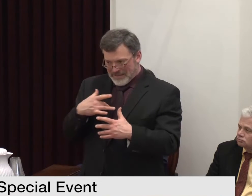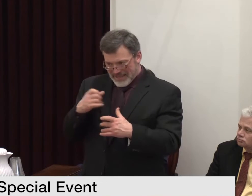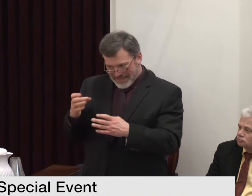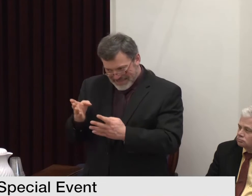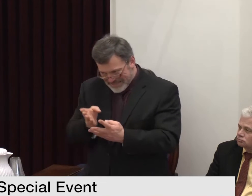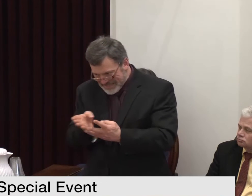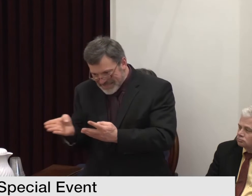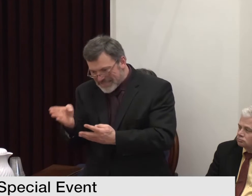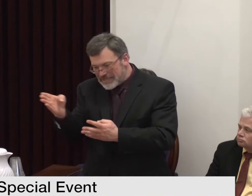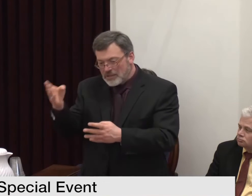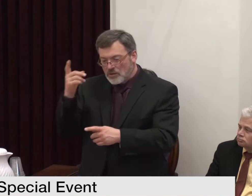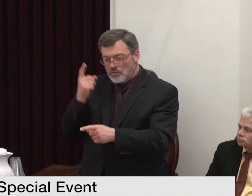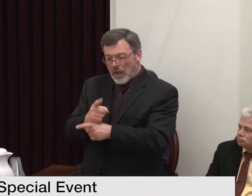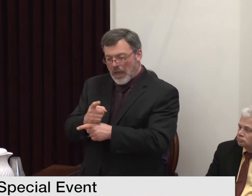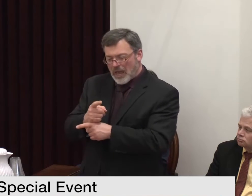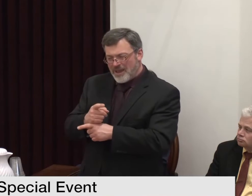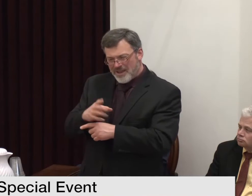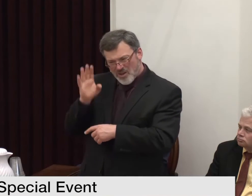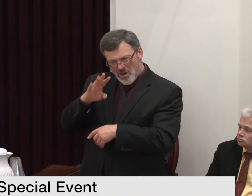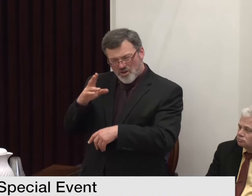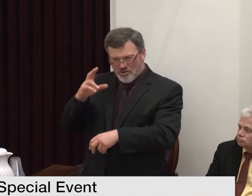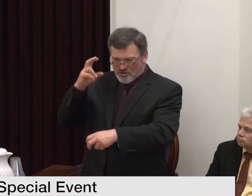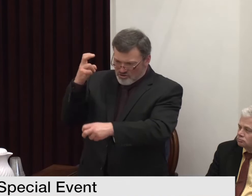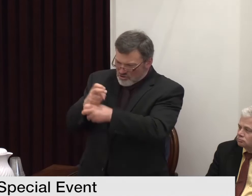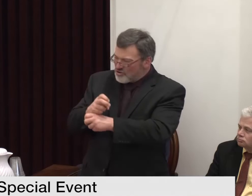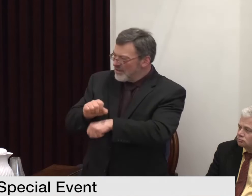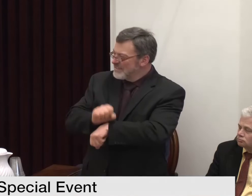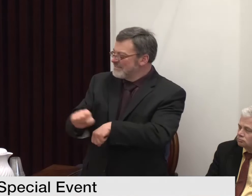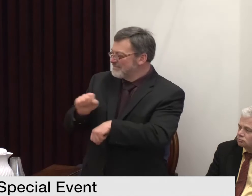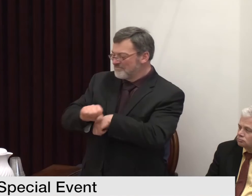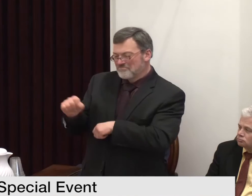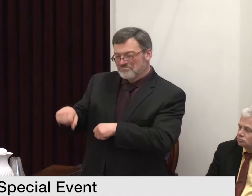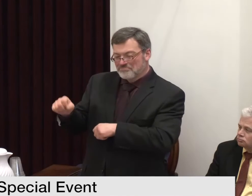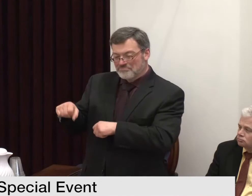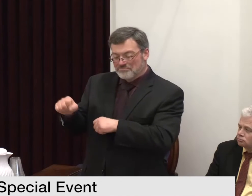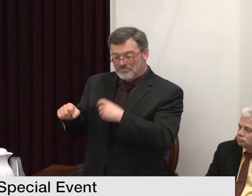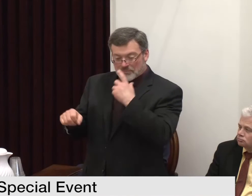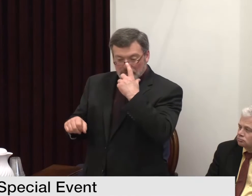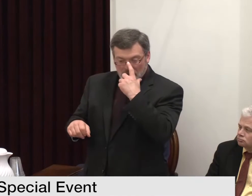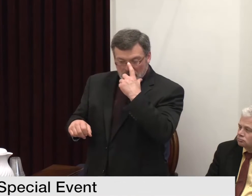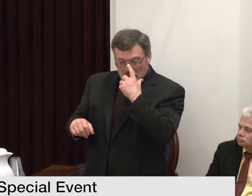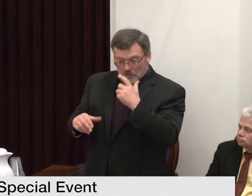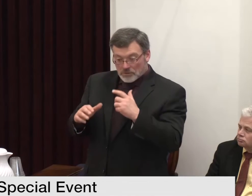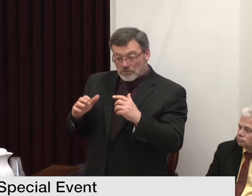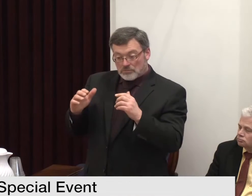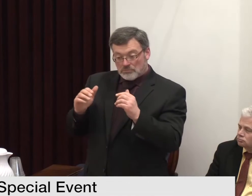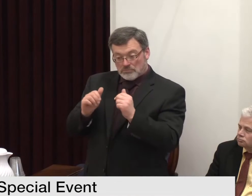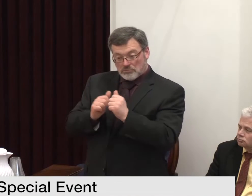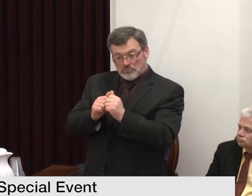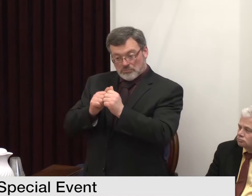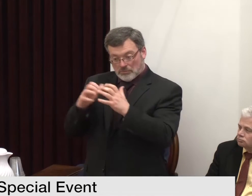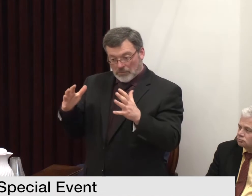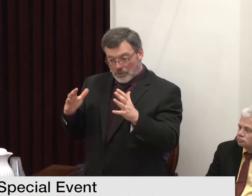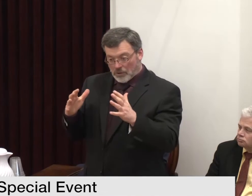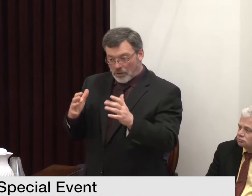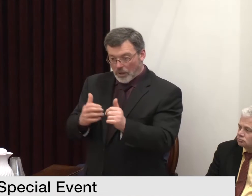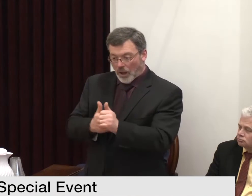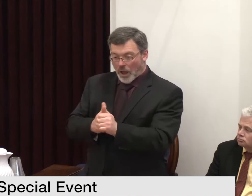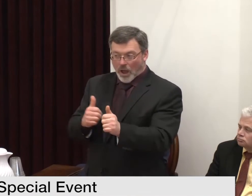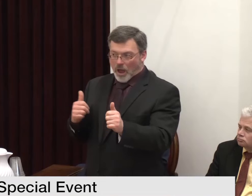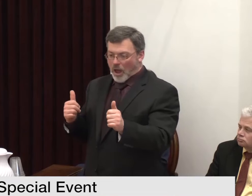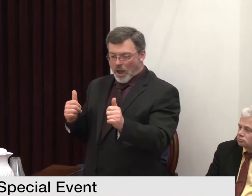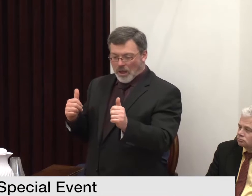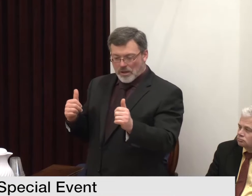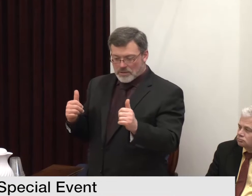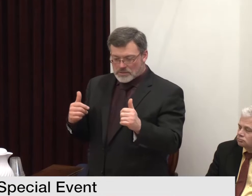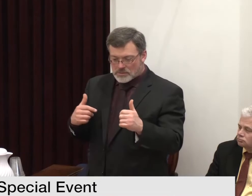work and invest in the things that help people without pushing them further behind or making it too expensive